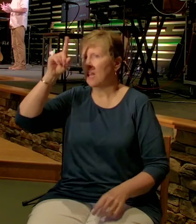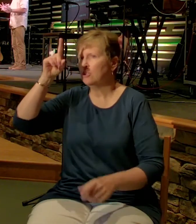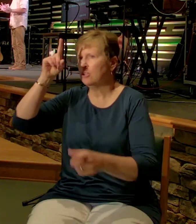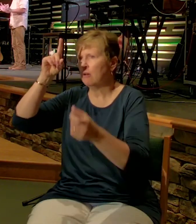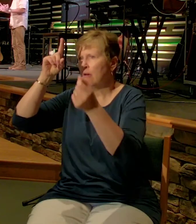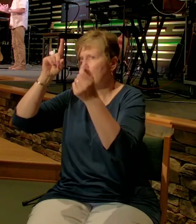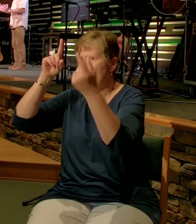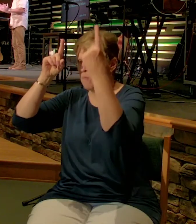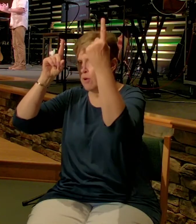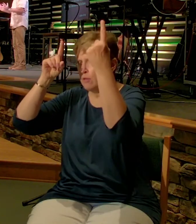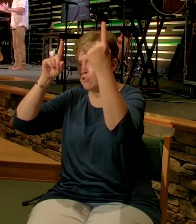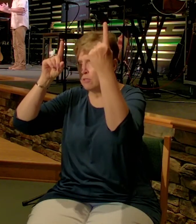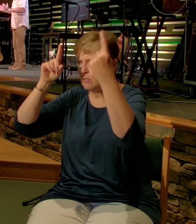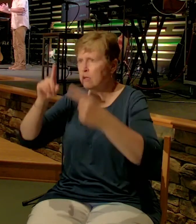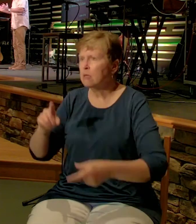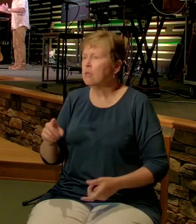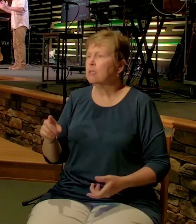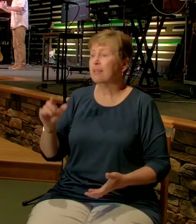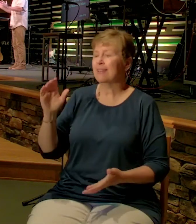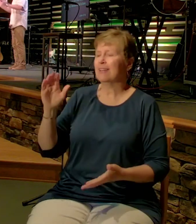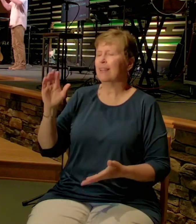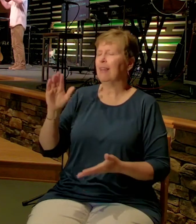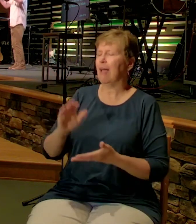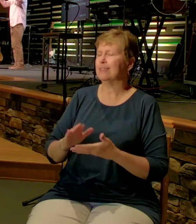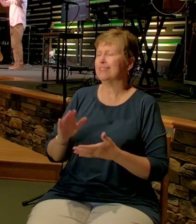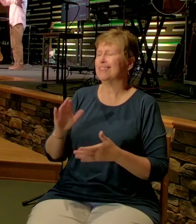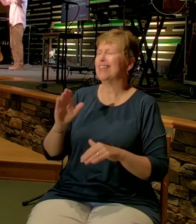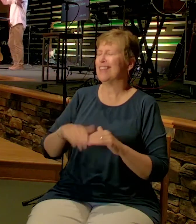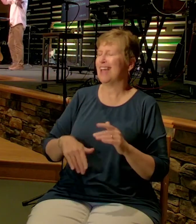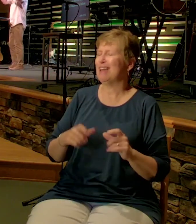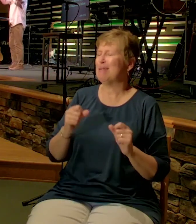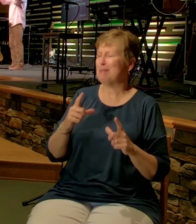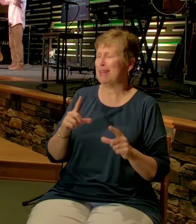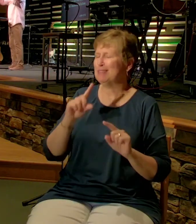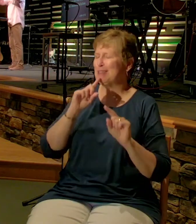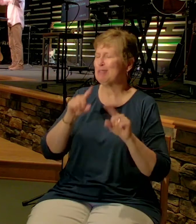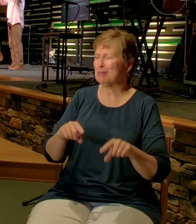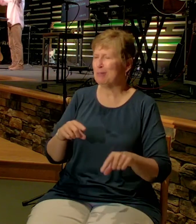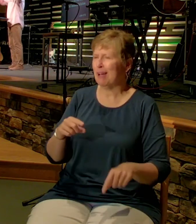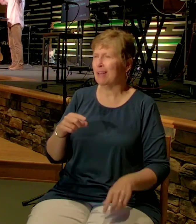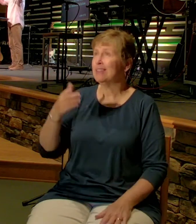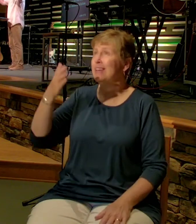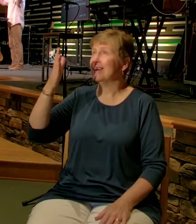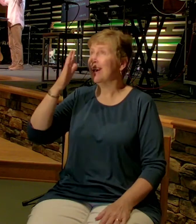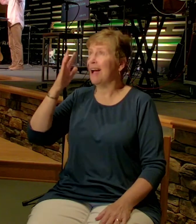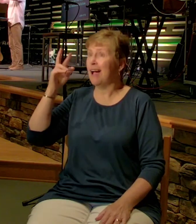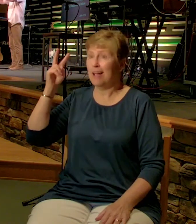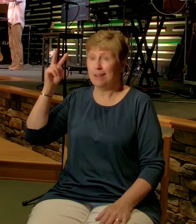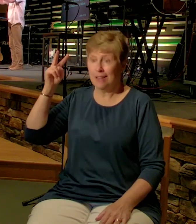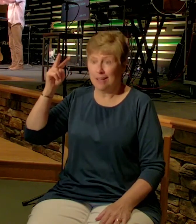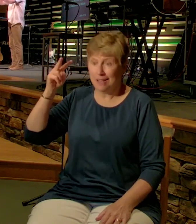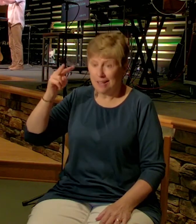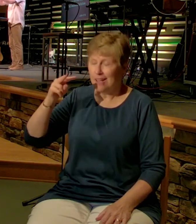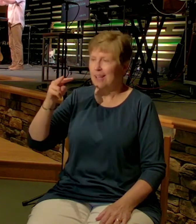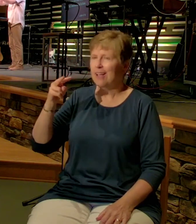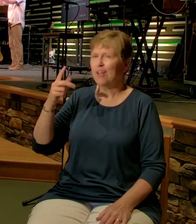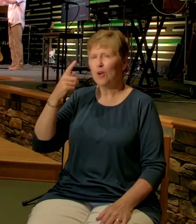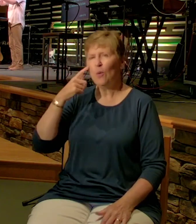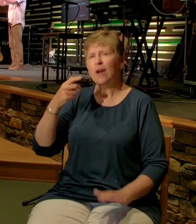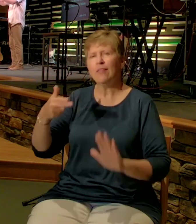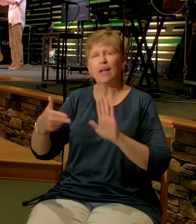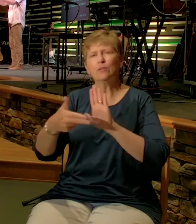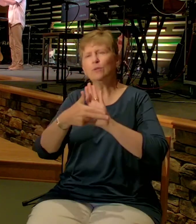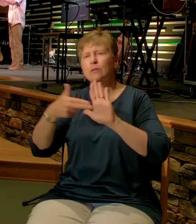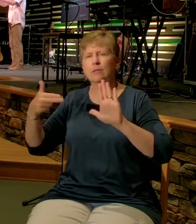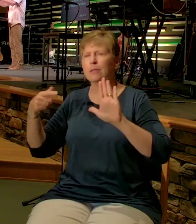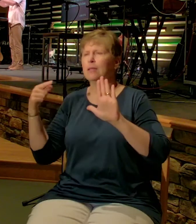this blessed and amazing response. And I believe from God's vantage point, He wanted that to mark His people. He